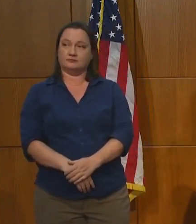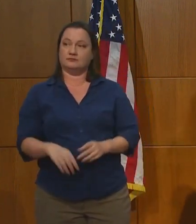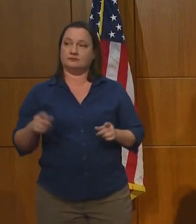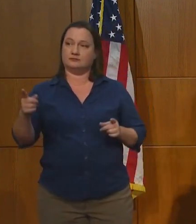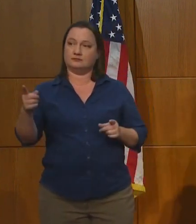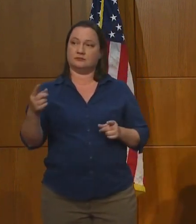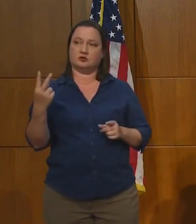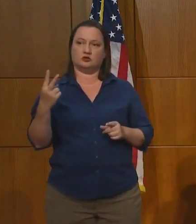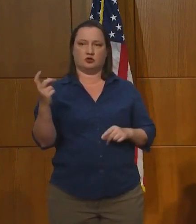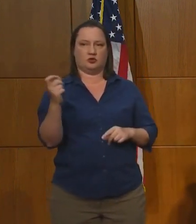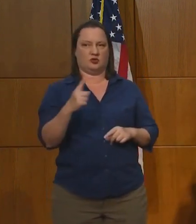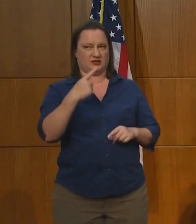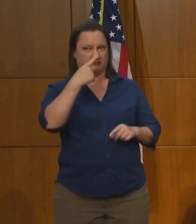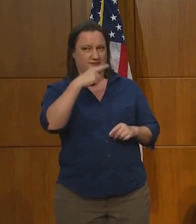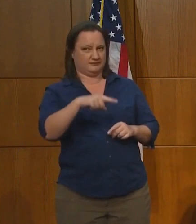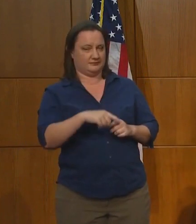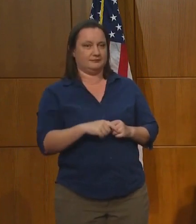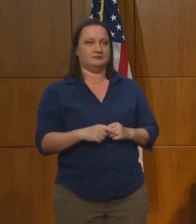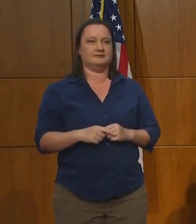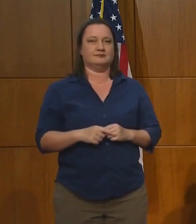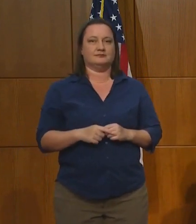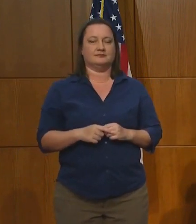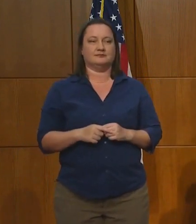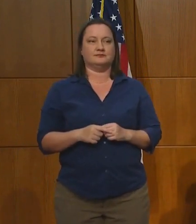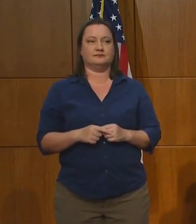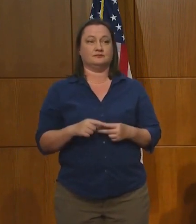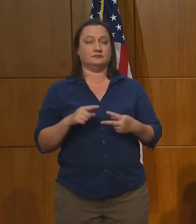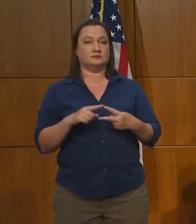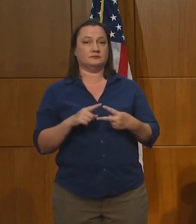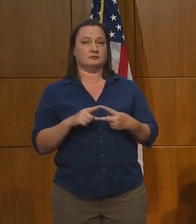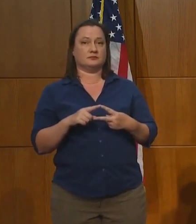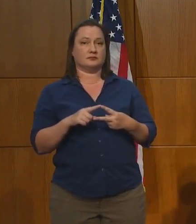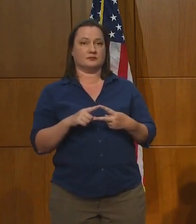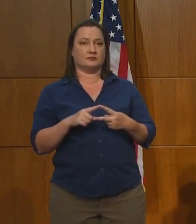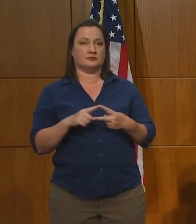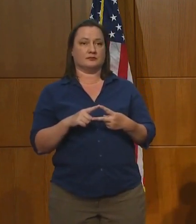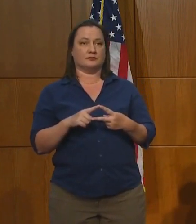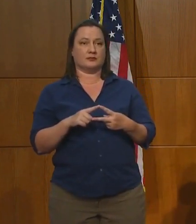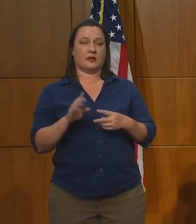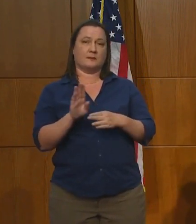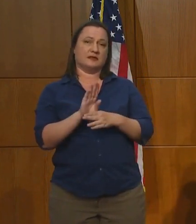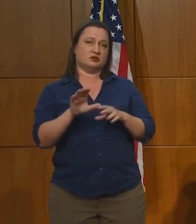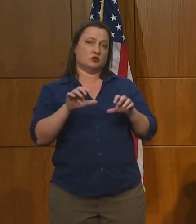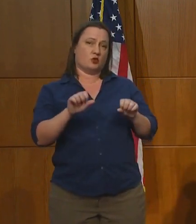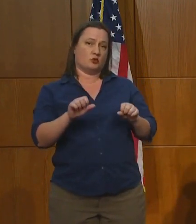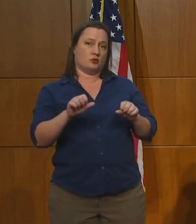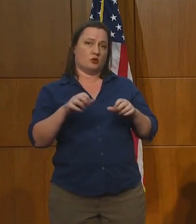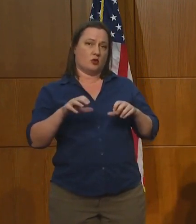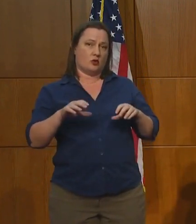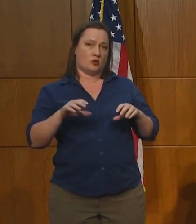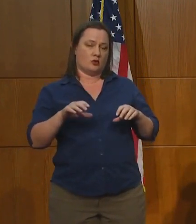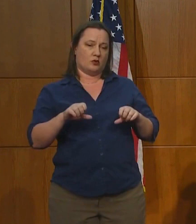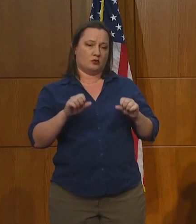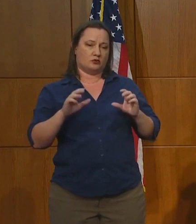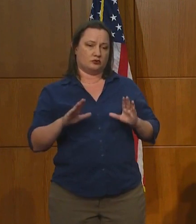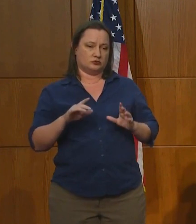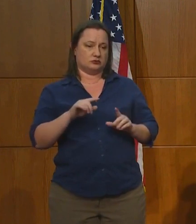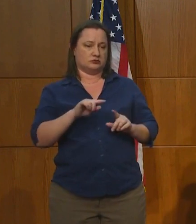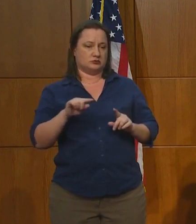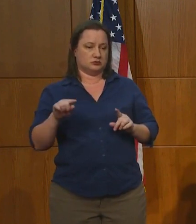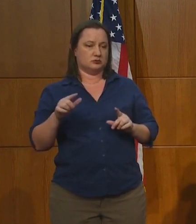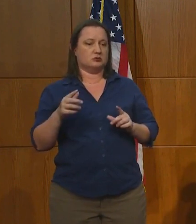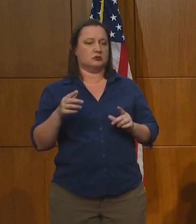Yes, Andre. Yes. First, for business owners who are seeking guidance in terms of their employers